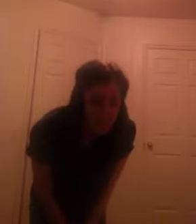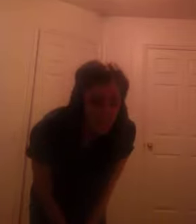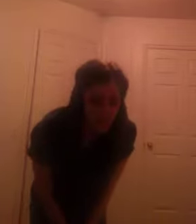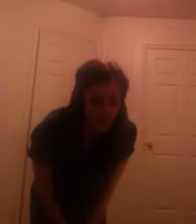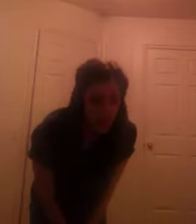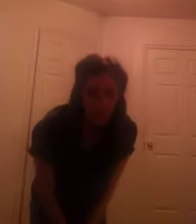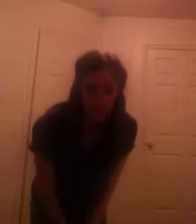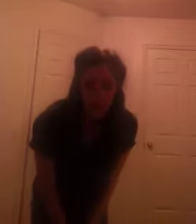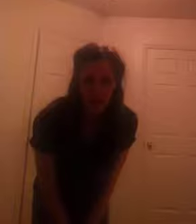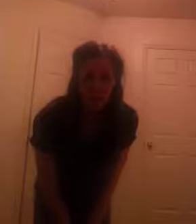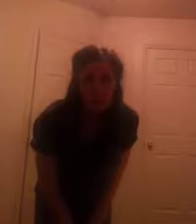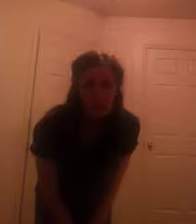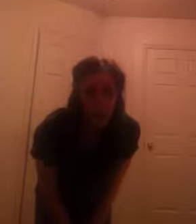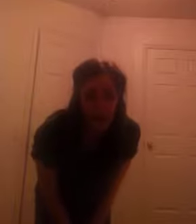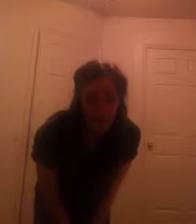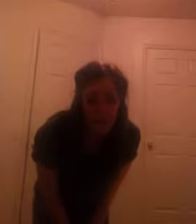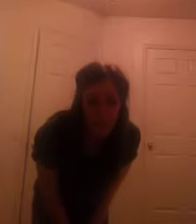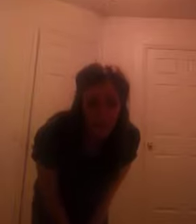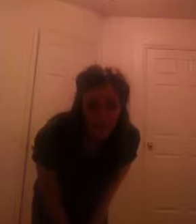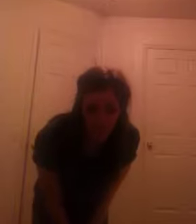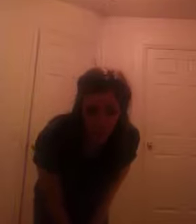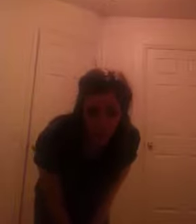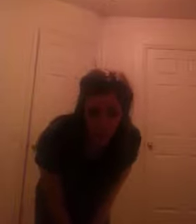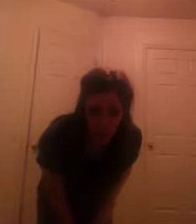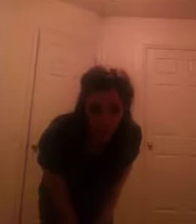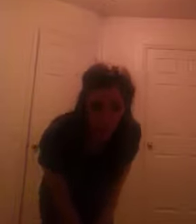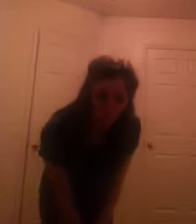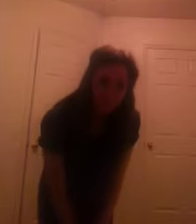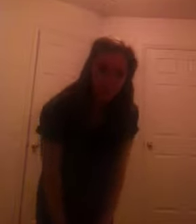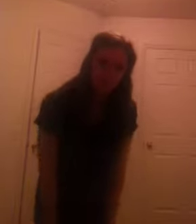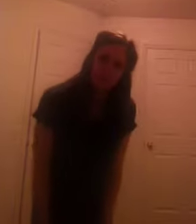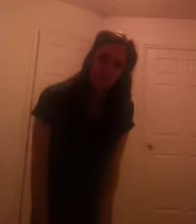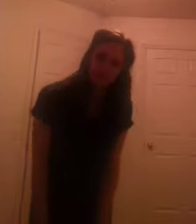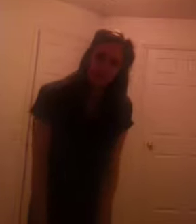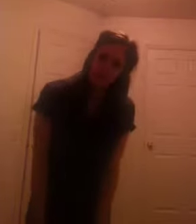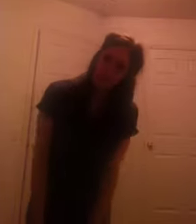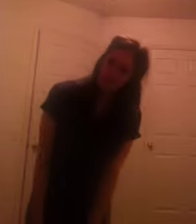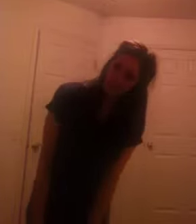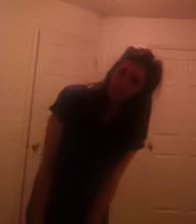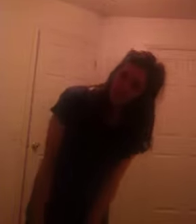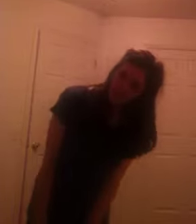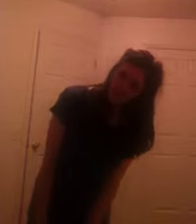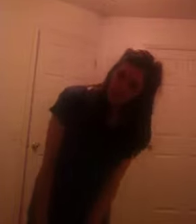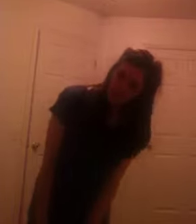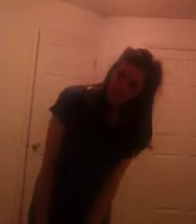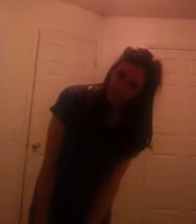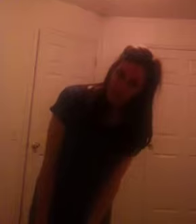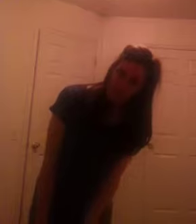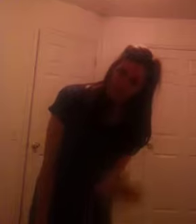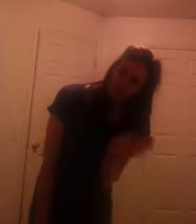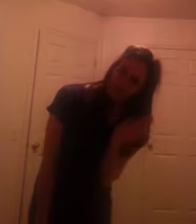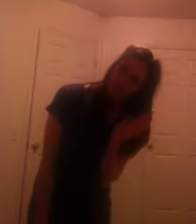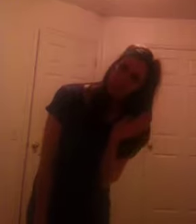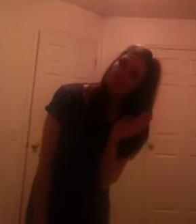"Steve," I hollered down, "you have to move out of the way." Steve was sideways in the sand. He looked